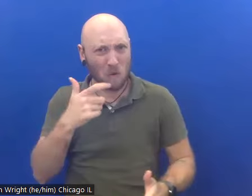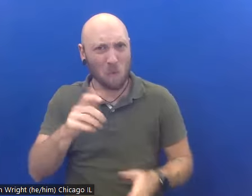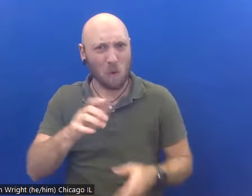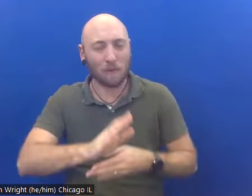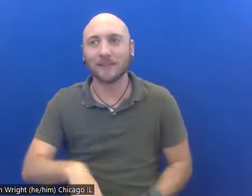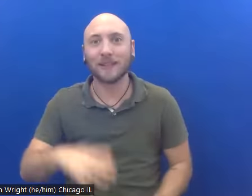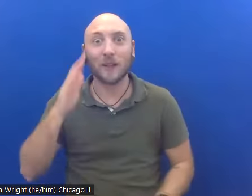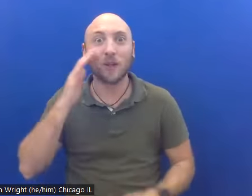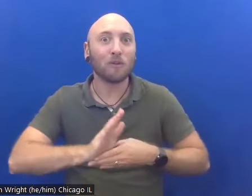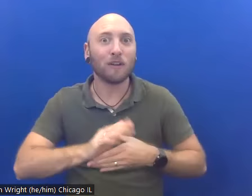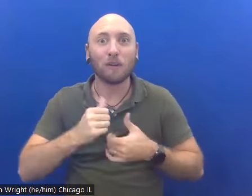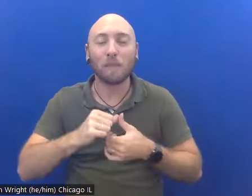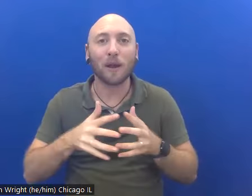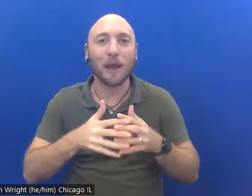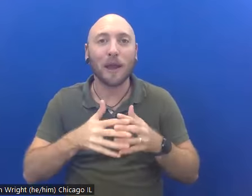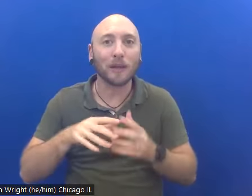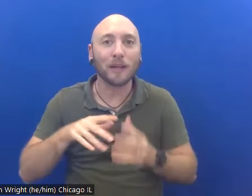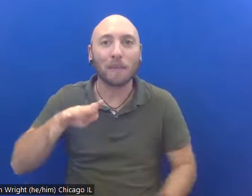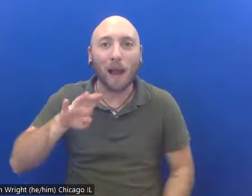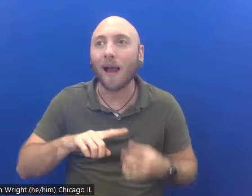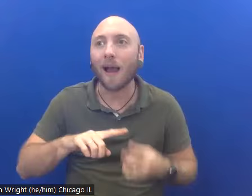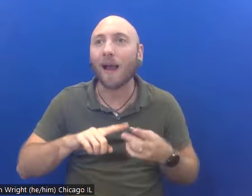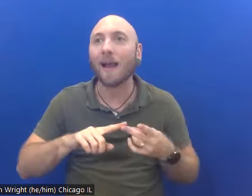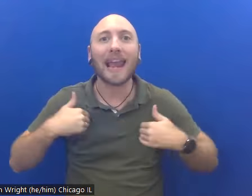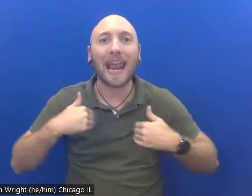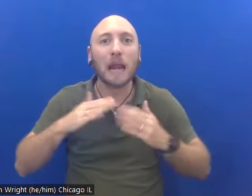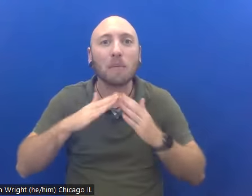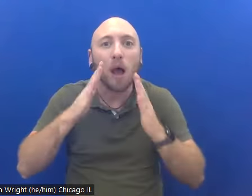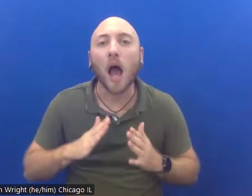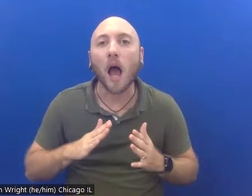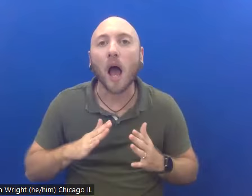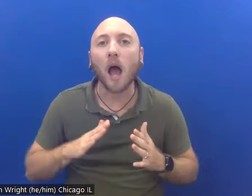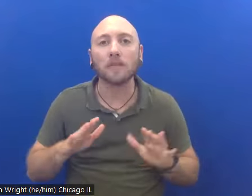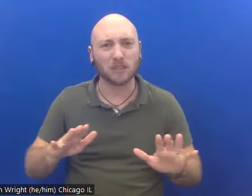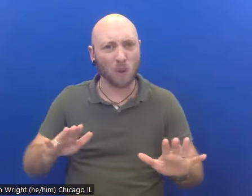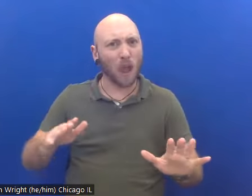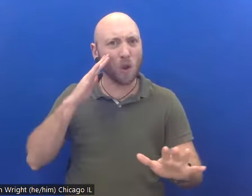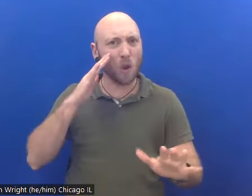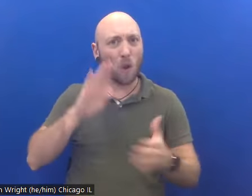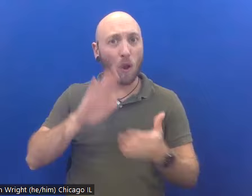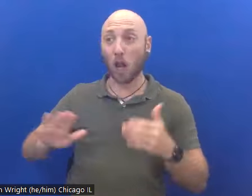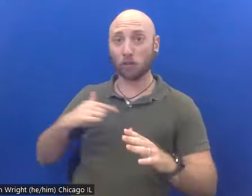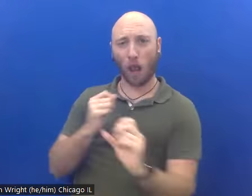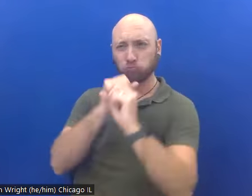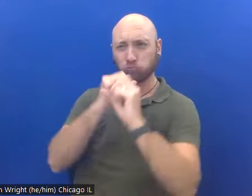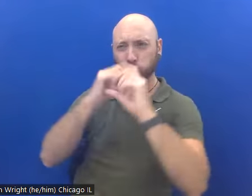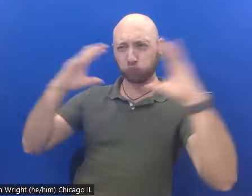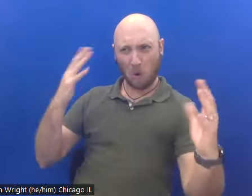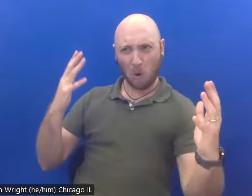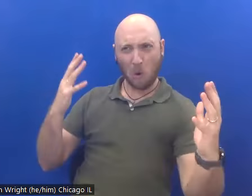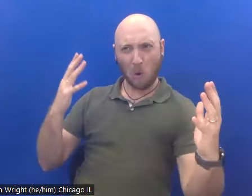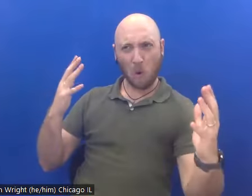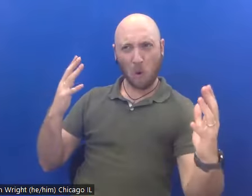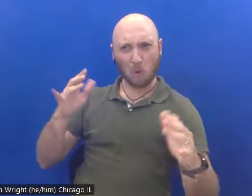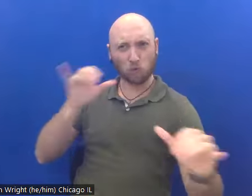Animal House. I know what this is. I know what I want this to be. This is what I'm going to make it. And so, I